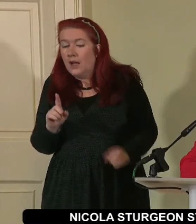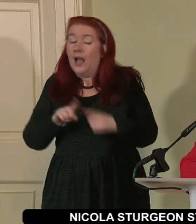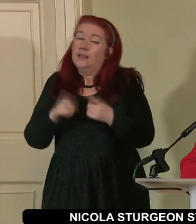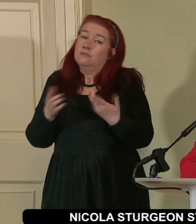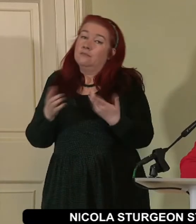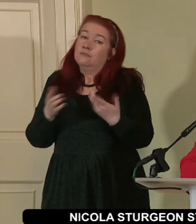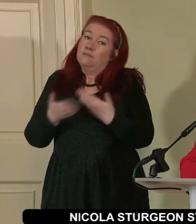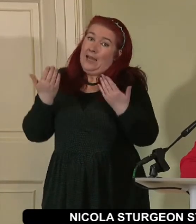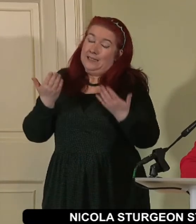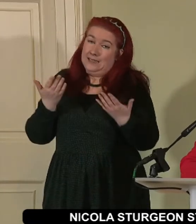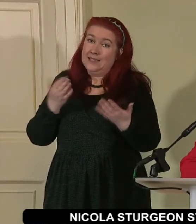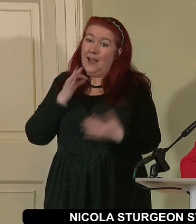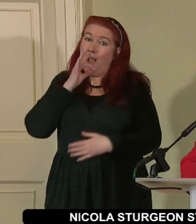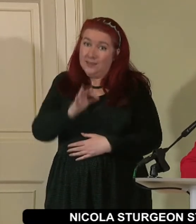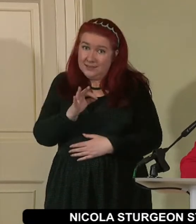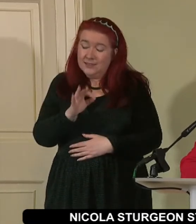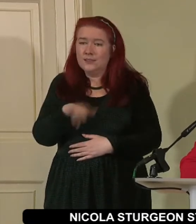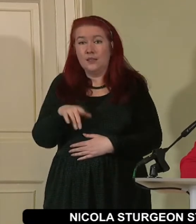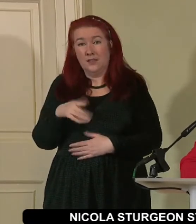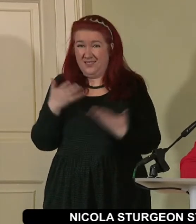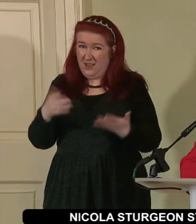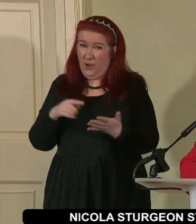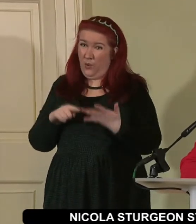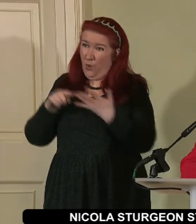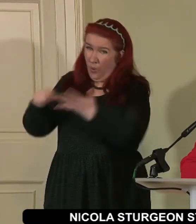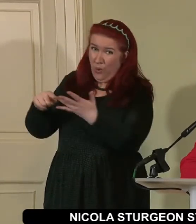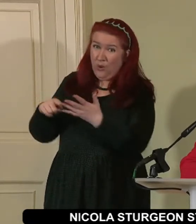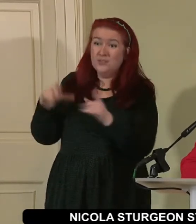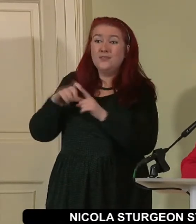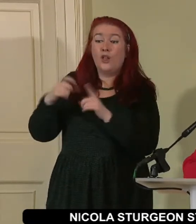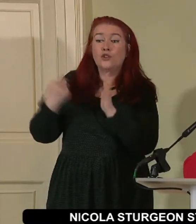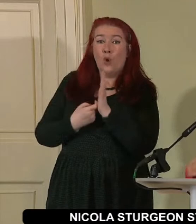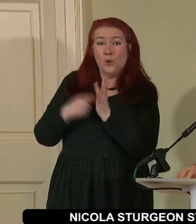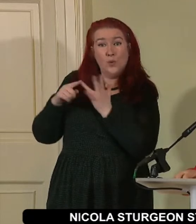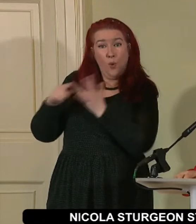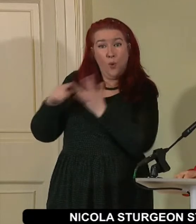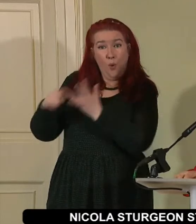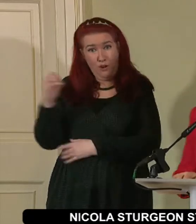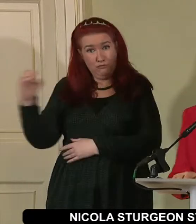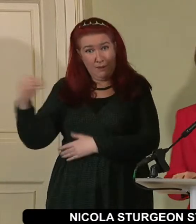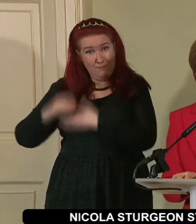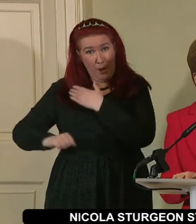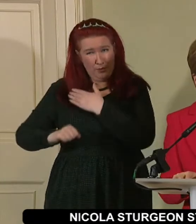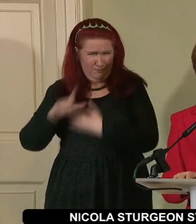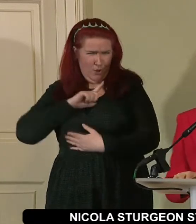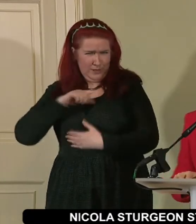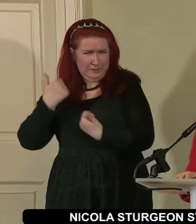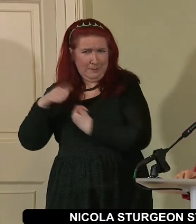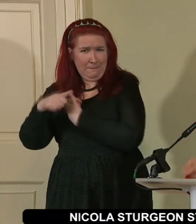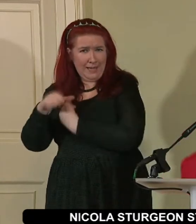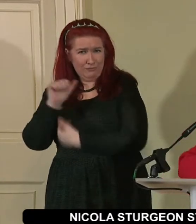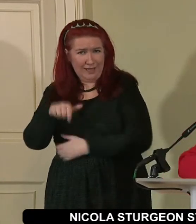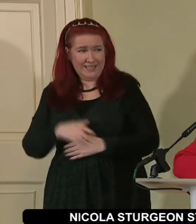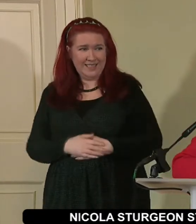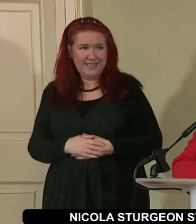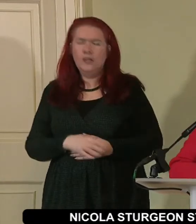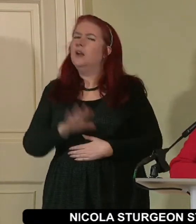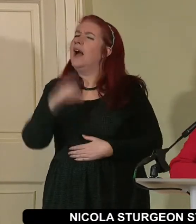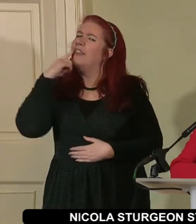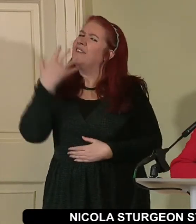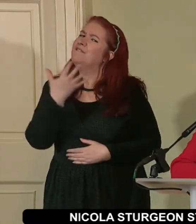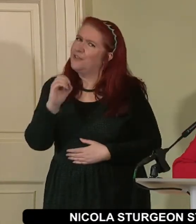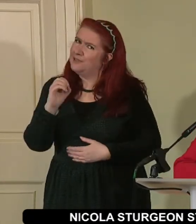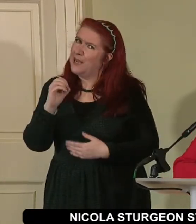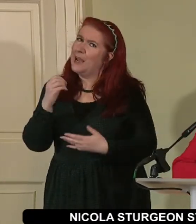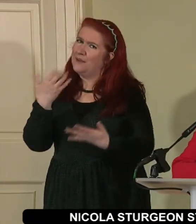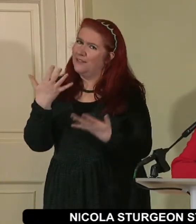lighter note, do you now owe Douglas Ross £100 as a result of a bet? I think it was 50, so if